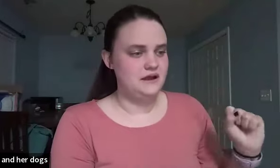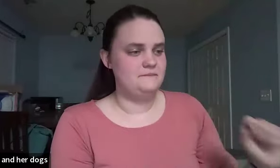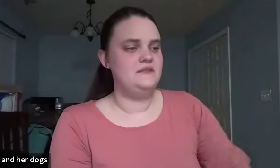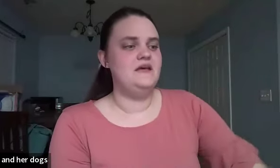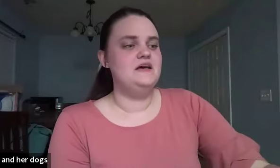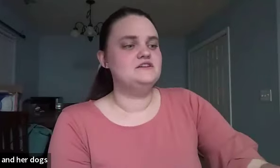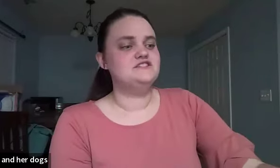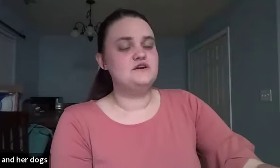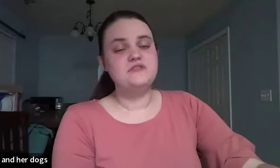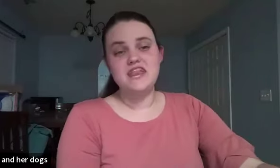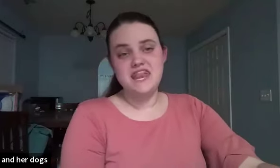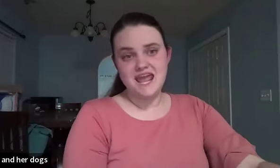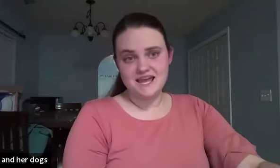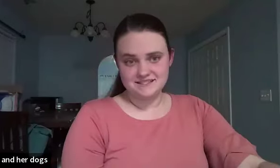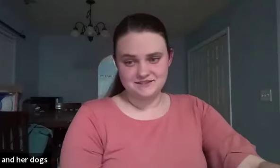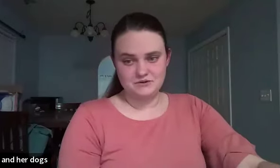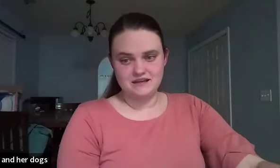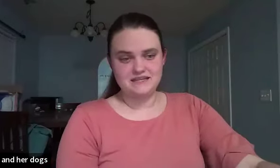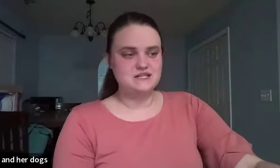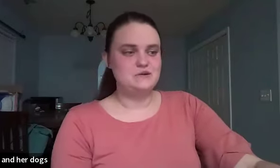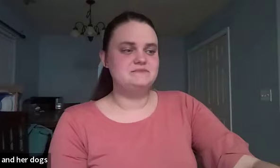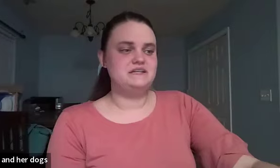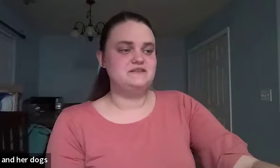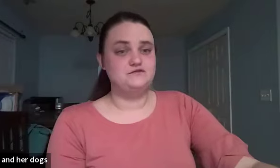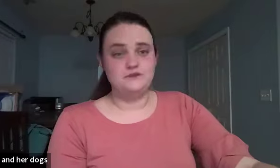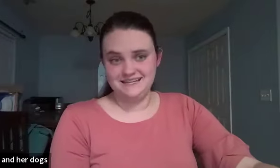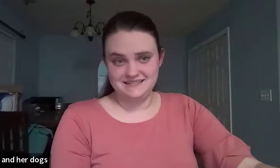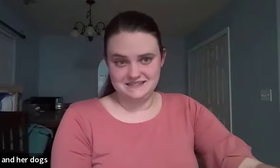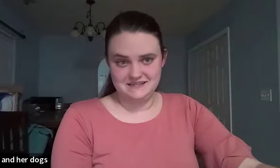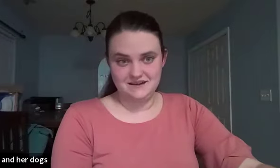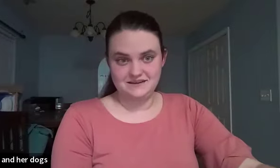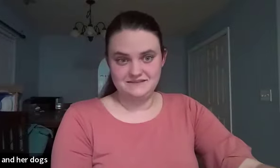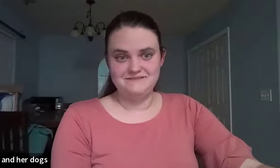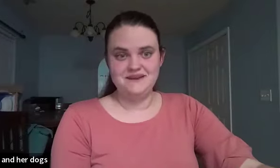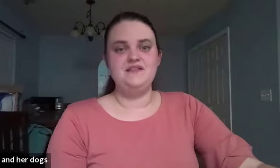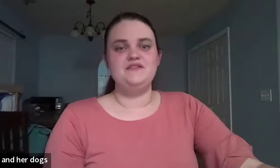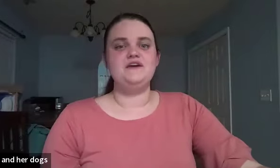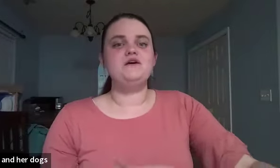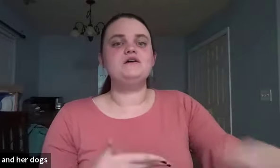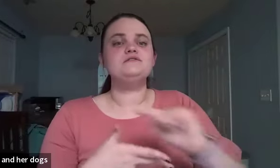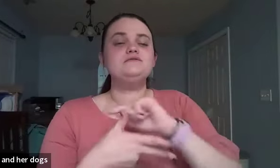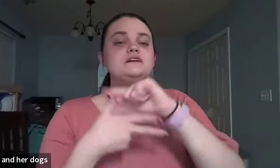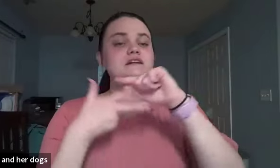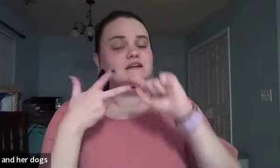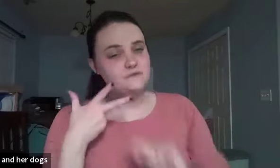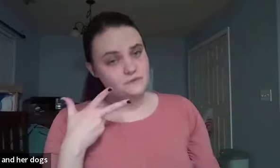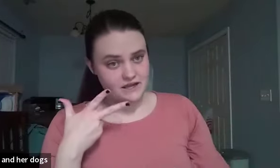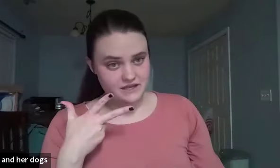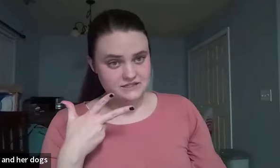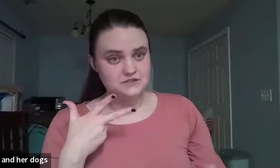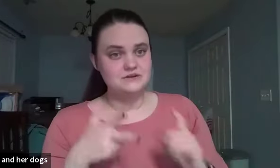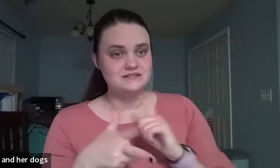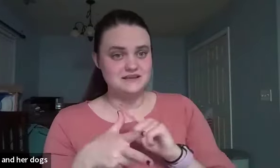Okay, so the next one is going to be Frankenstein. There are 3 different ways you can